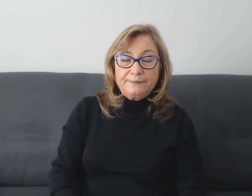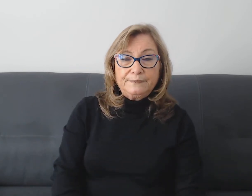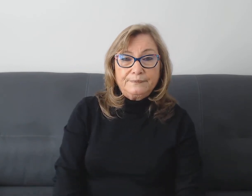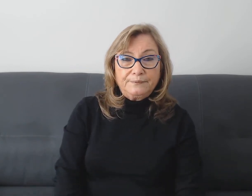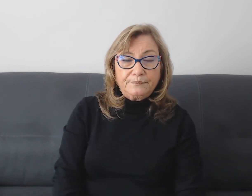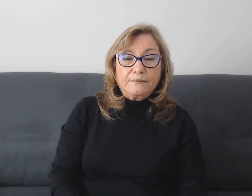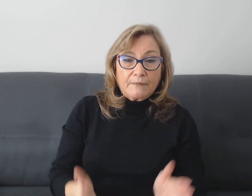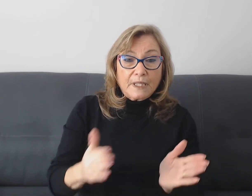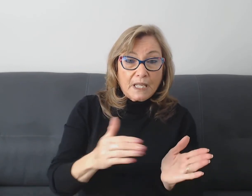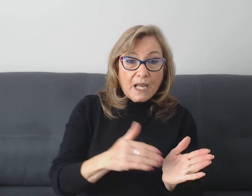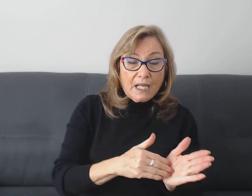Again,